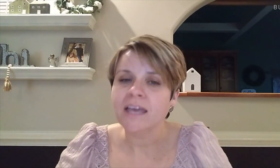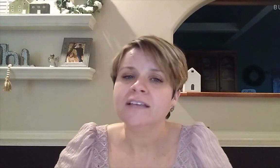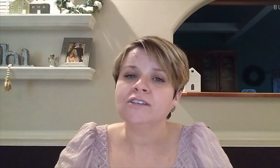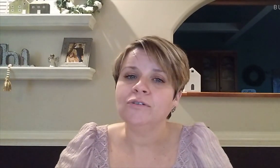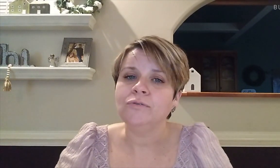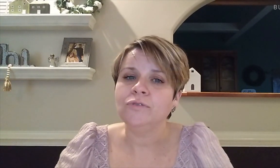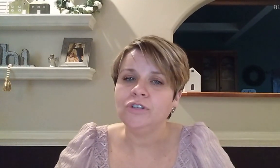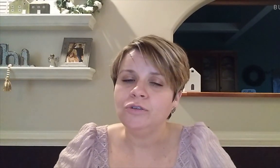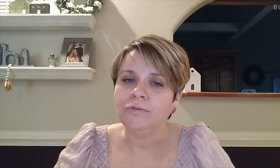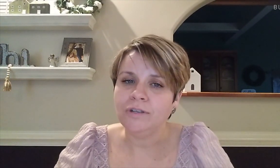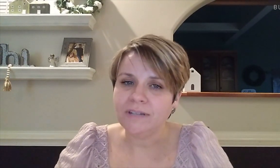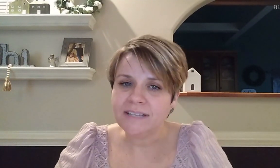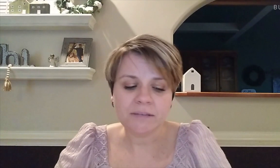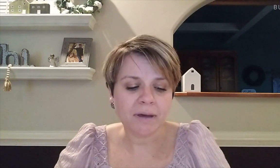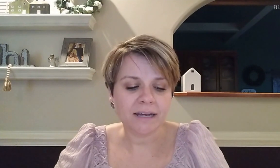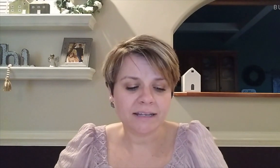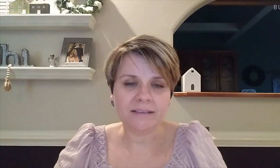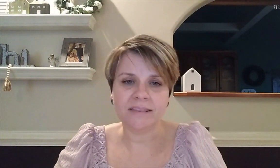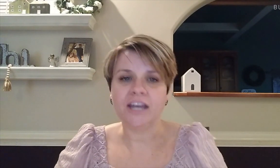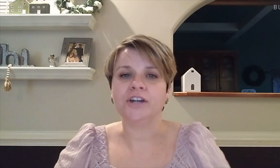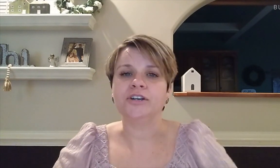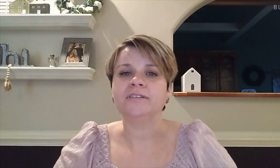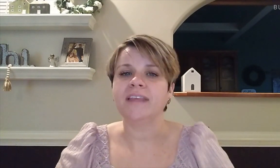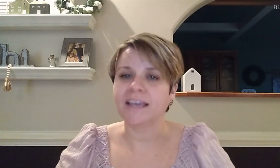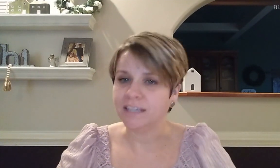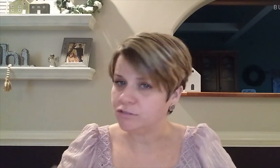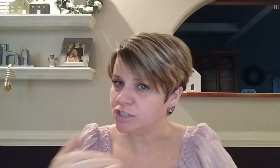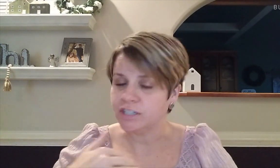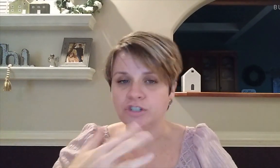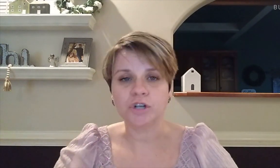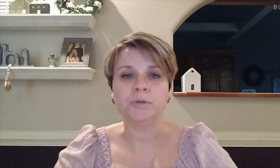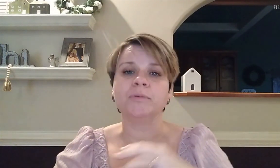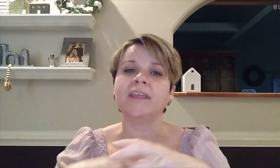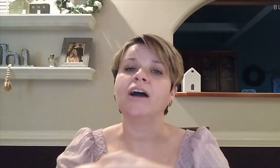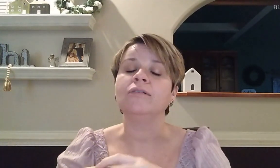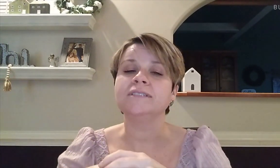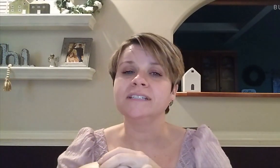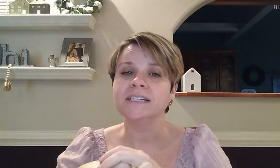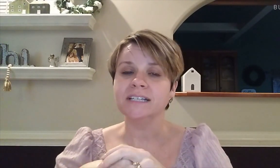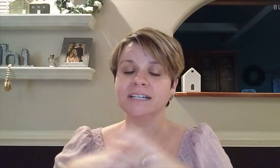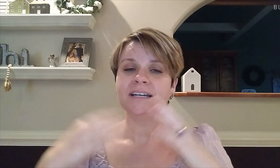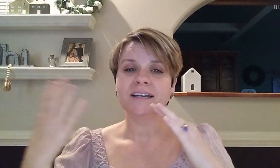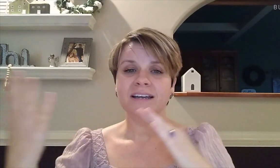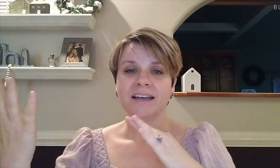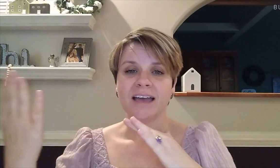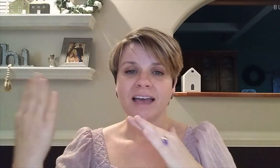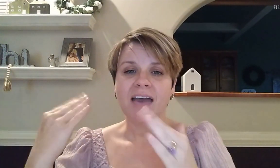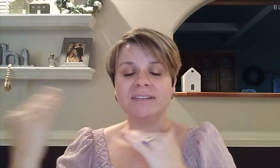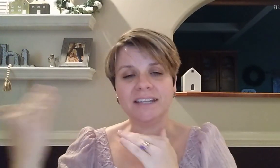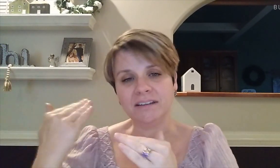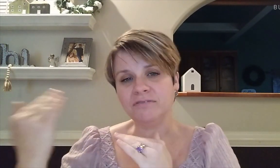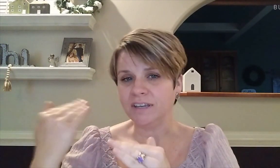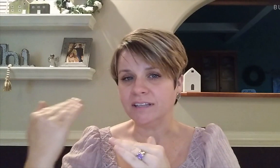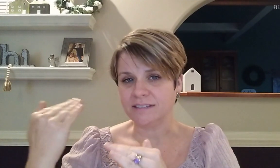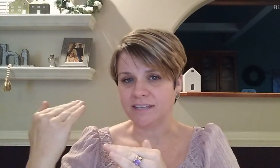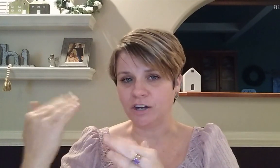So you need somebody there that can just interpret without having any feelings there with